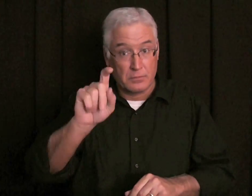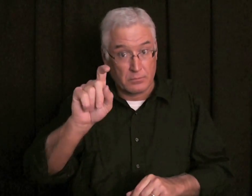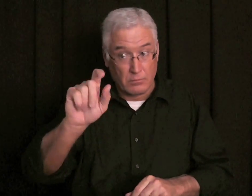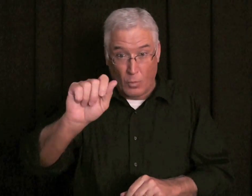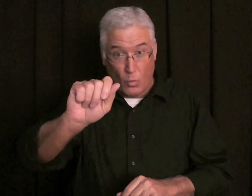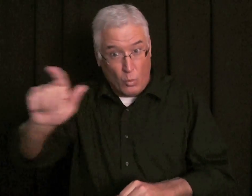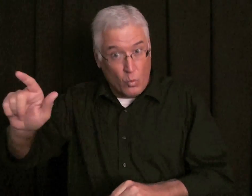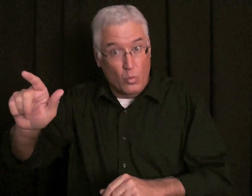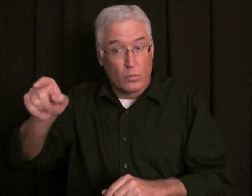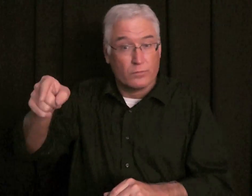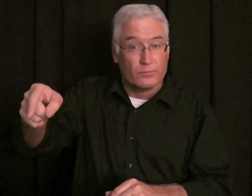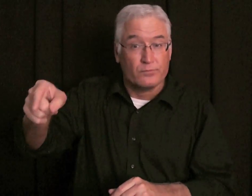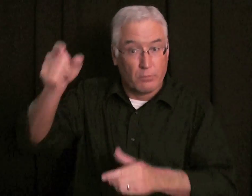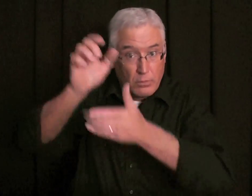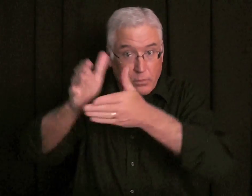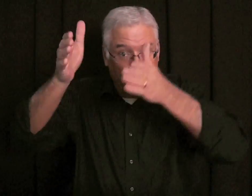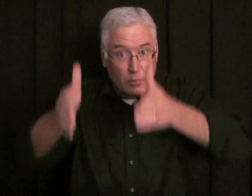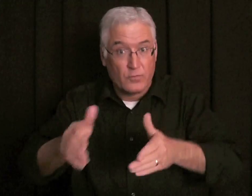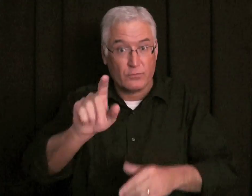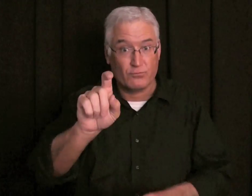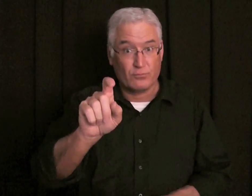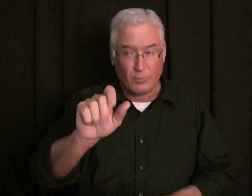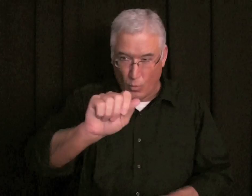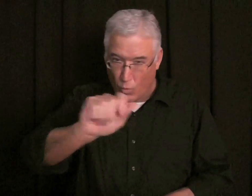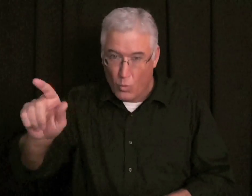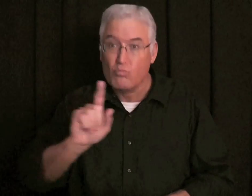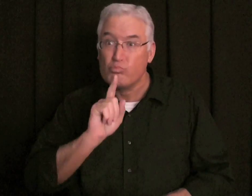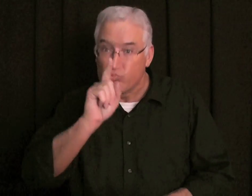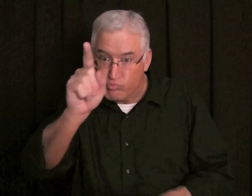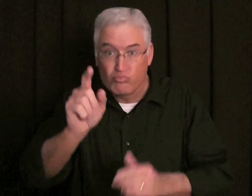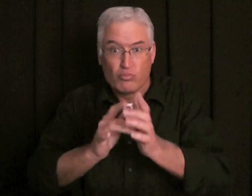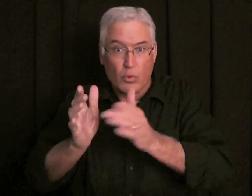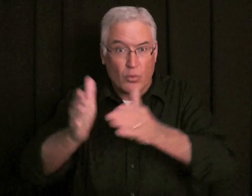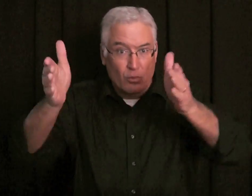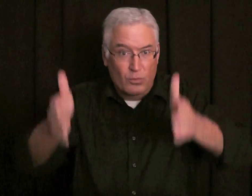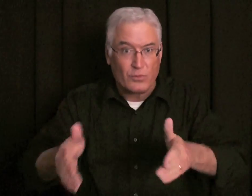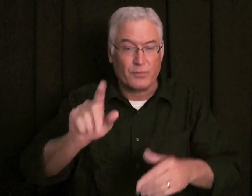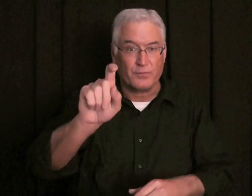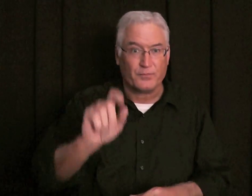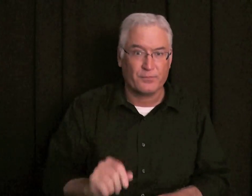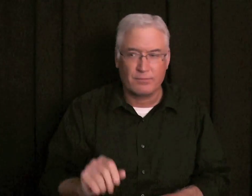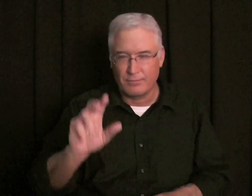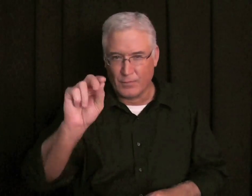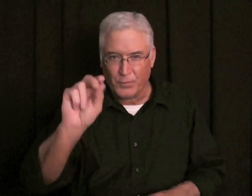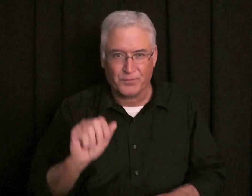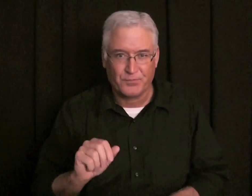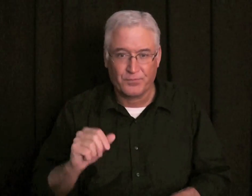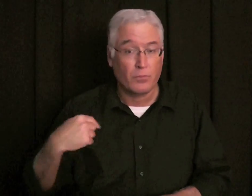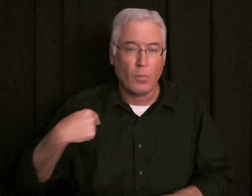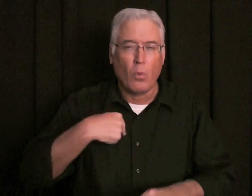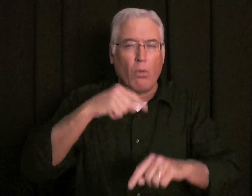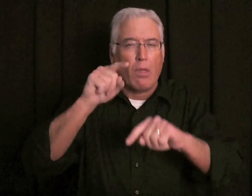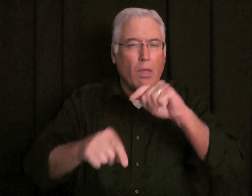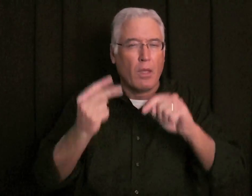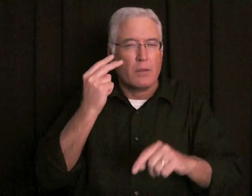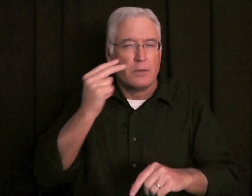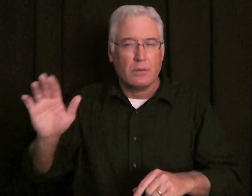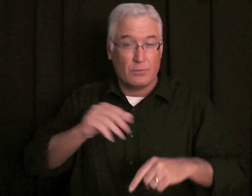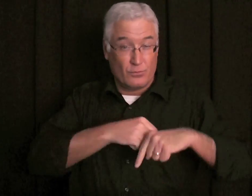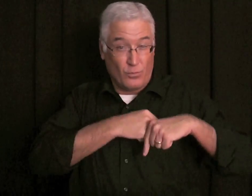see people there, and you say, are they all believers that belong in a church group? No, they're not all believers.